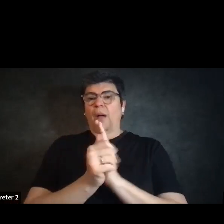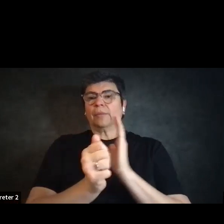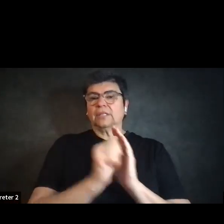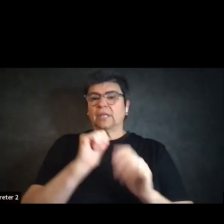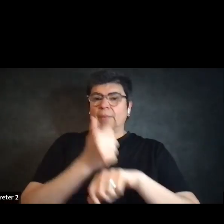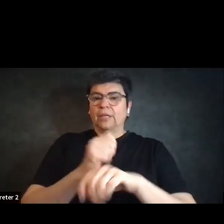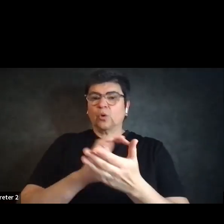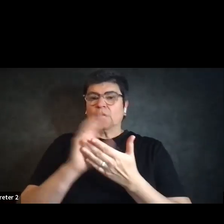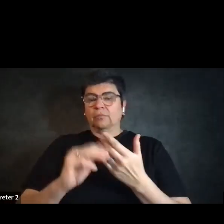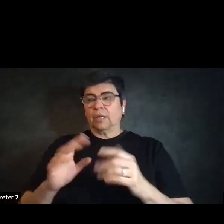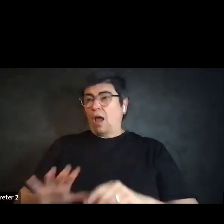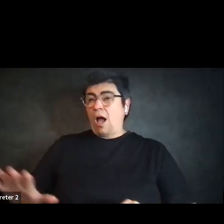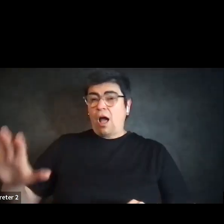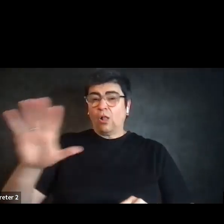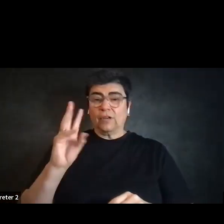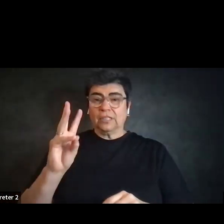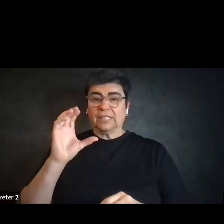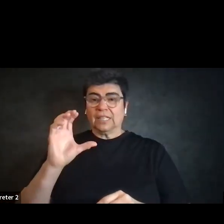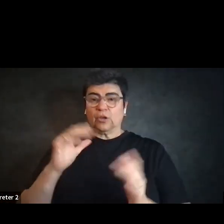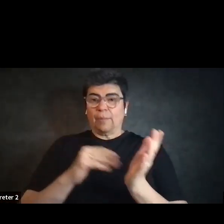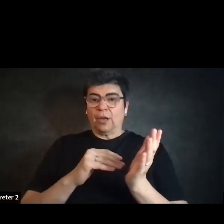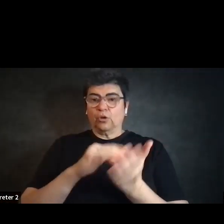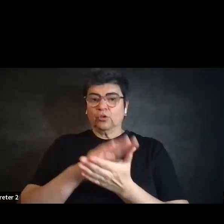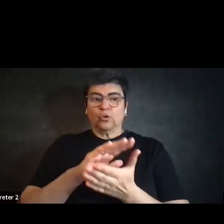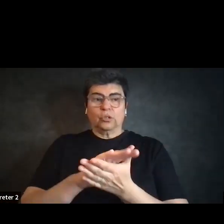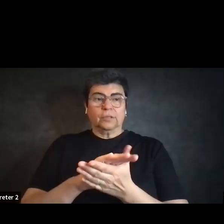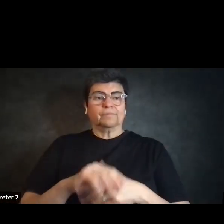the 600 medical schools. On the contrary,